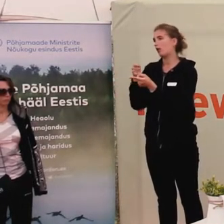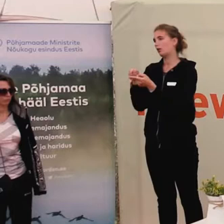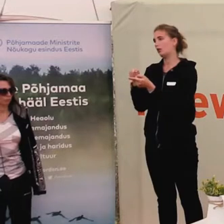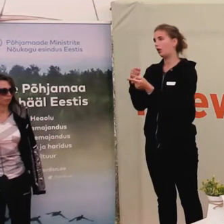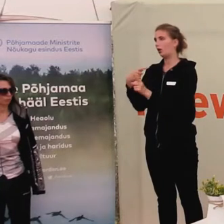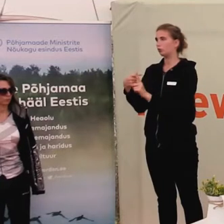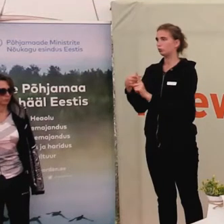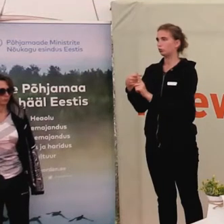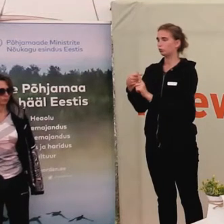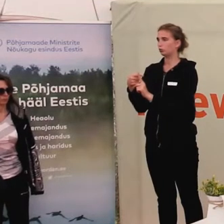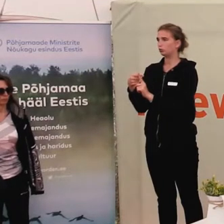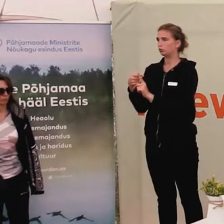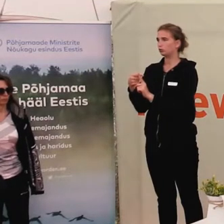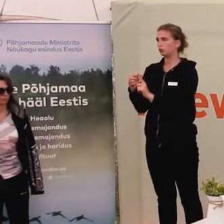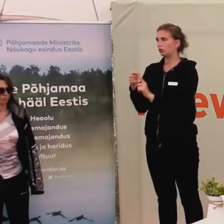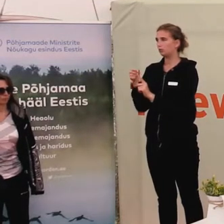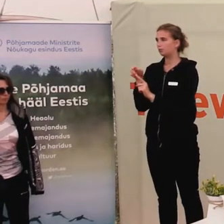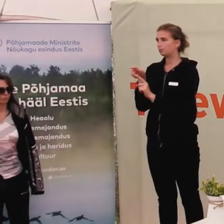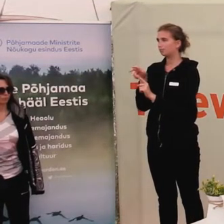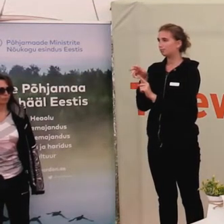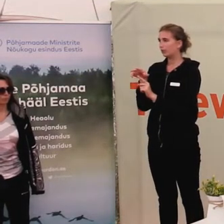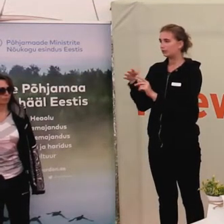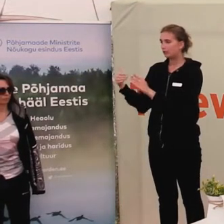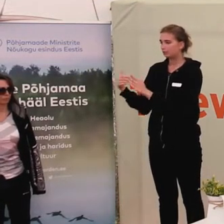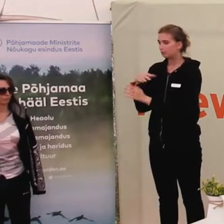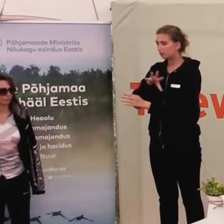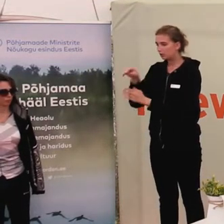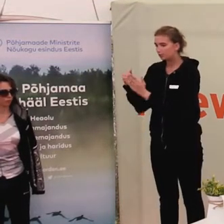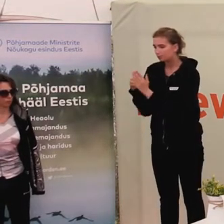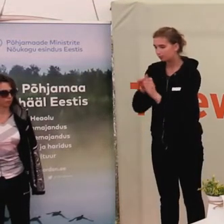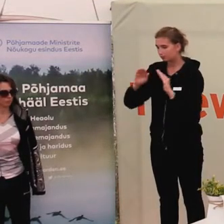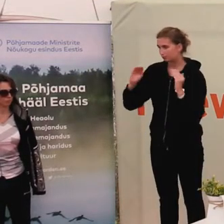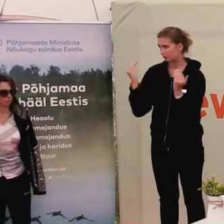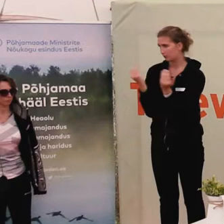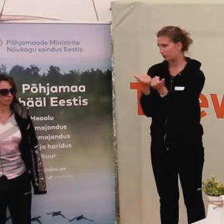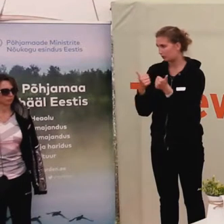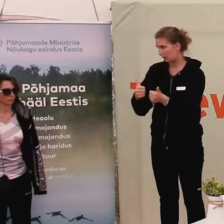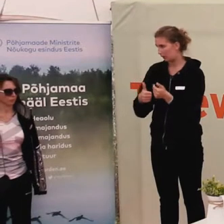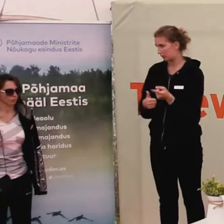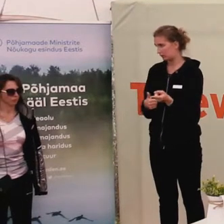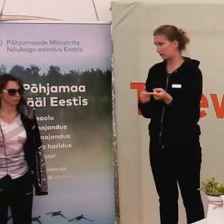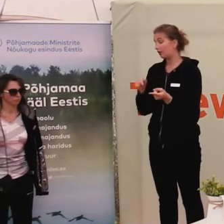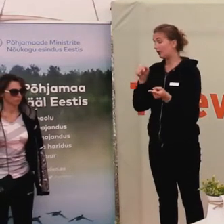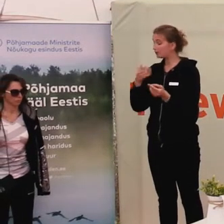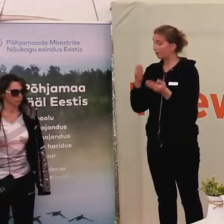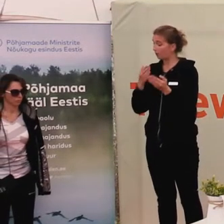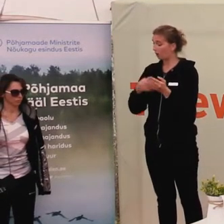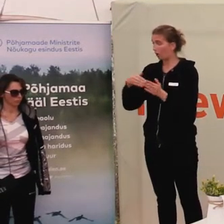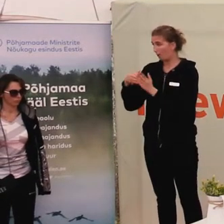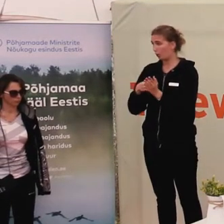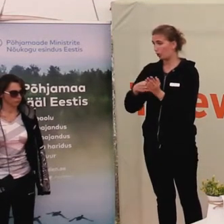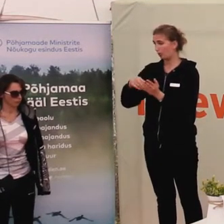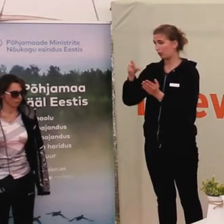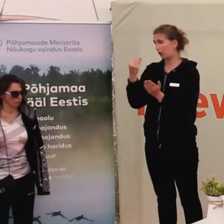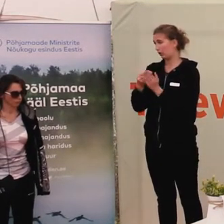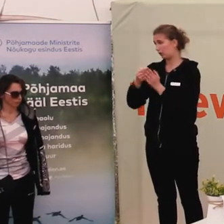and the adoption is wide enough so we could really see the falling prices, because at the end of the day